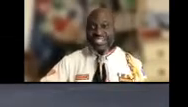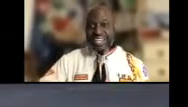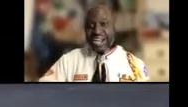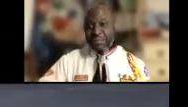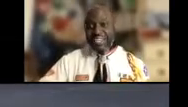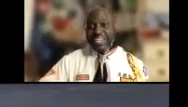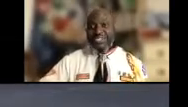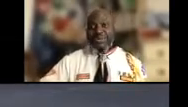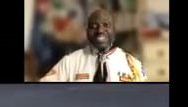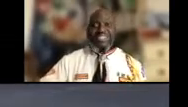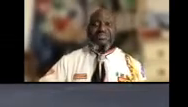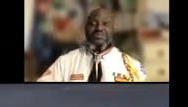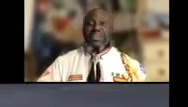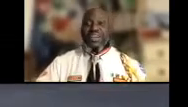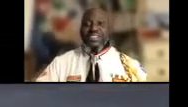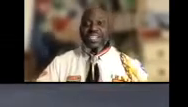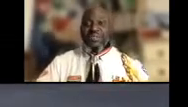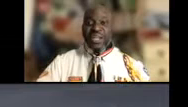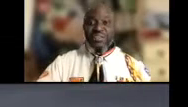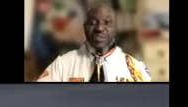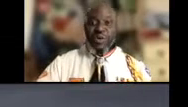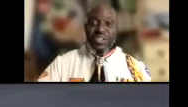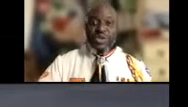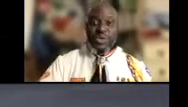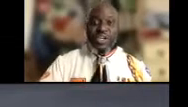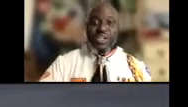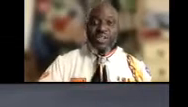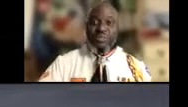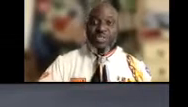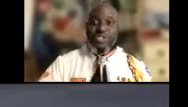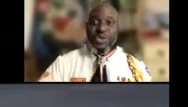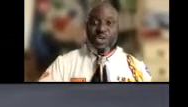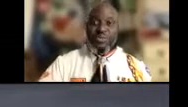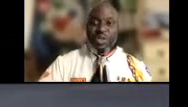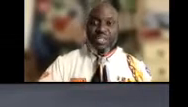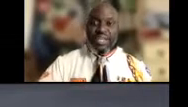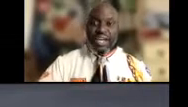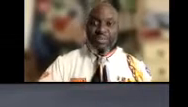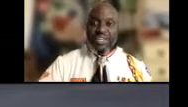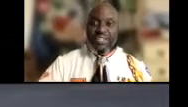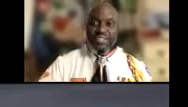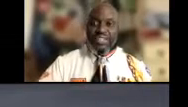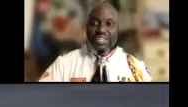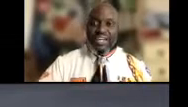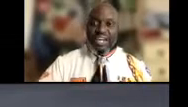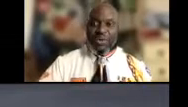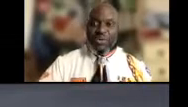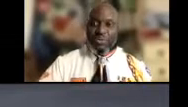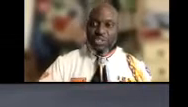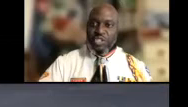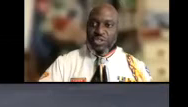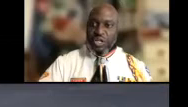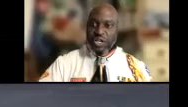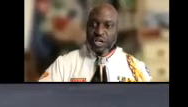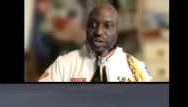ready. Abigail, do you want to start spelling for us? So, we're going to put you on spotlight, Abigail. I will